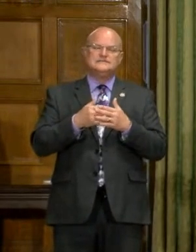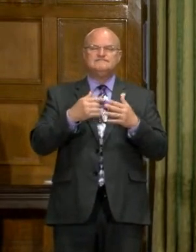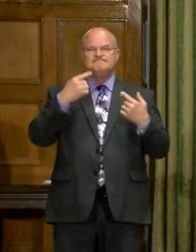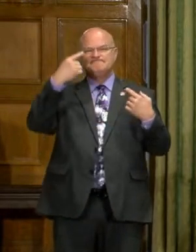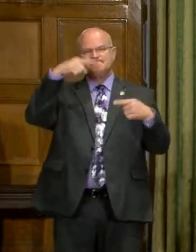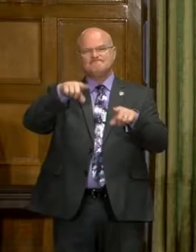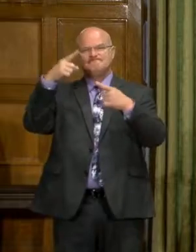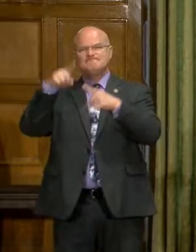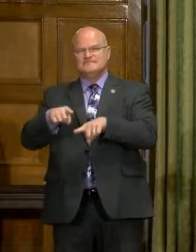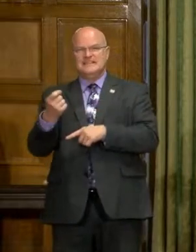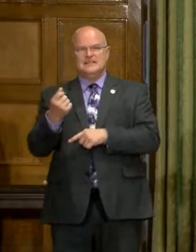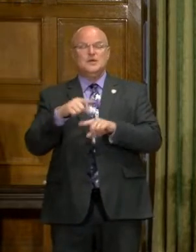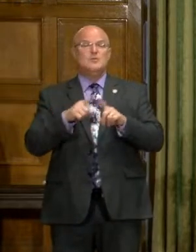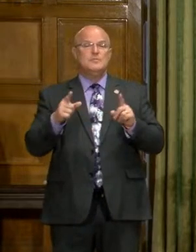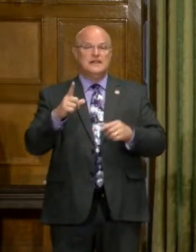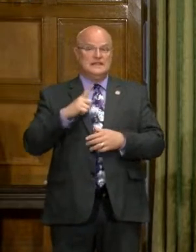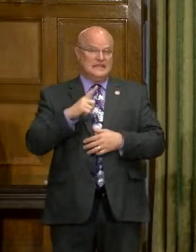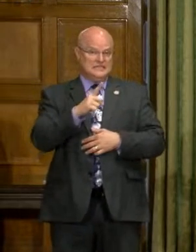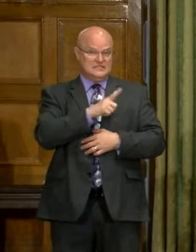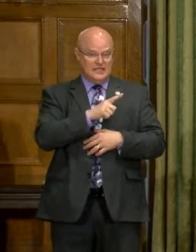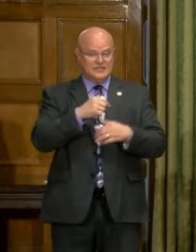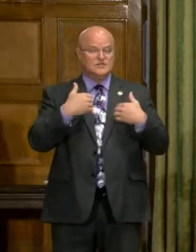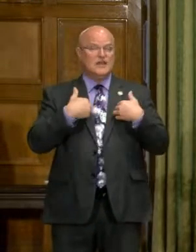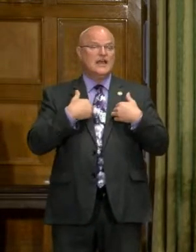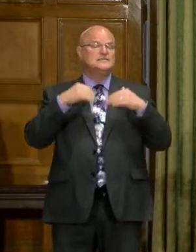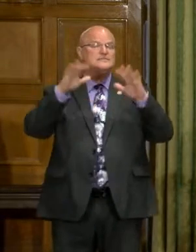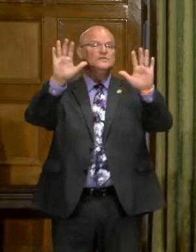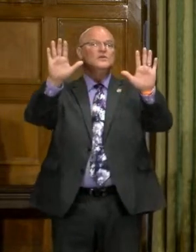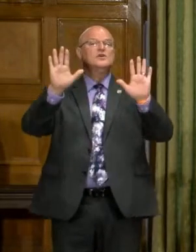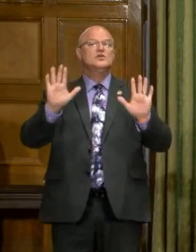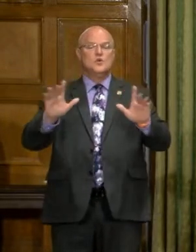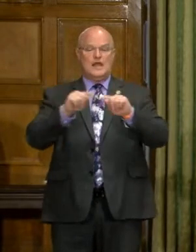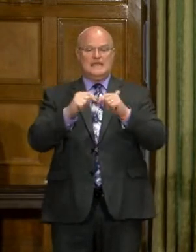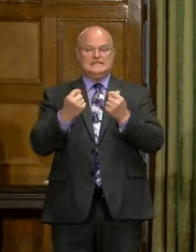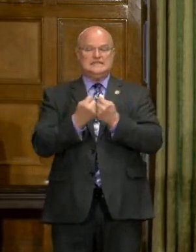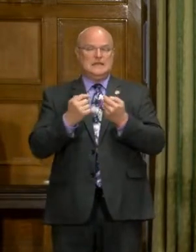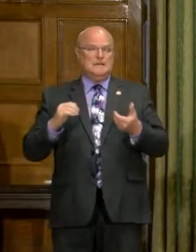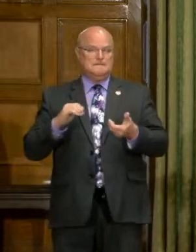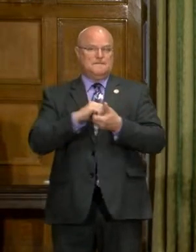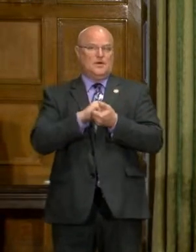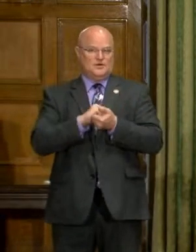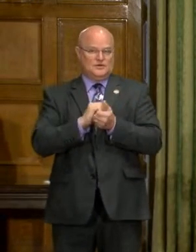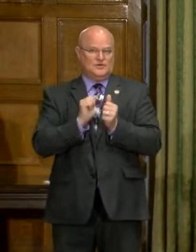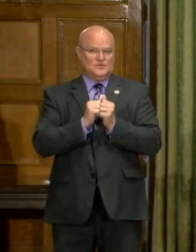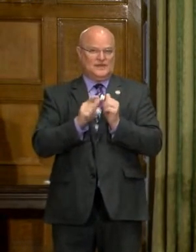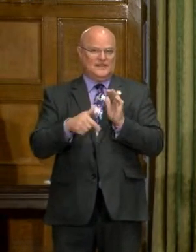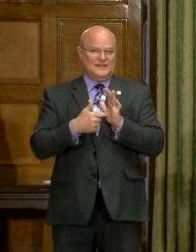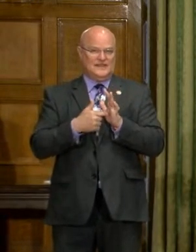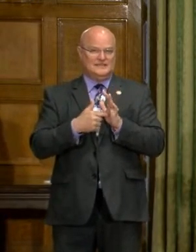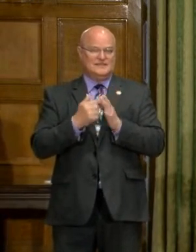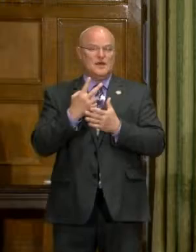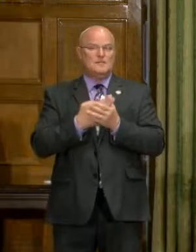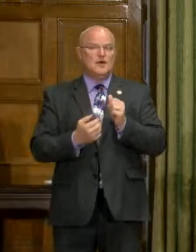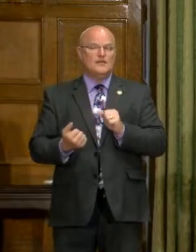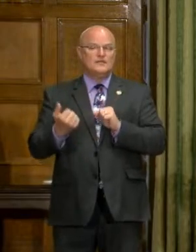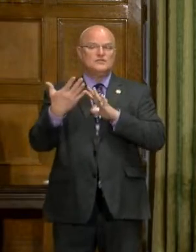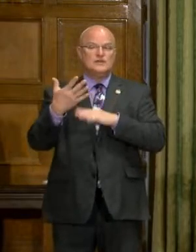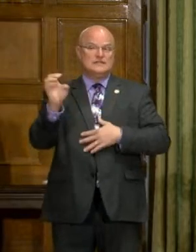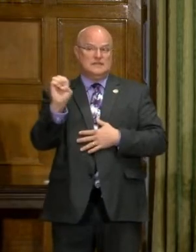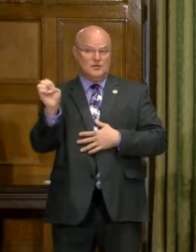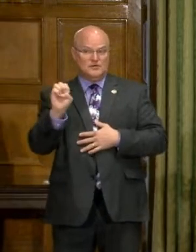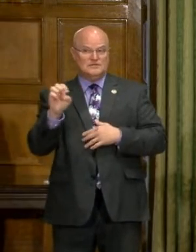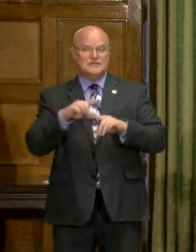bit, but the legislature has been a great team partner in this, both addressing the emergency,